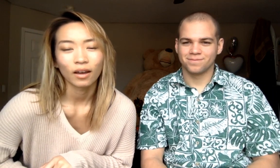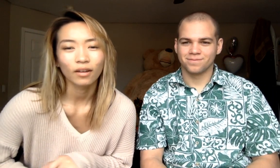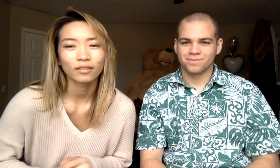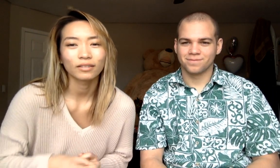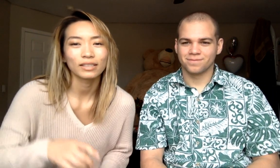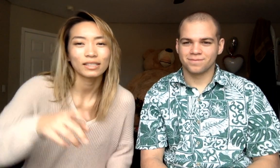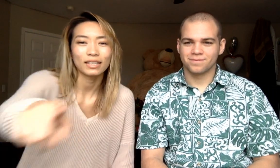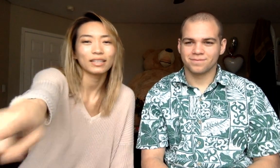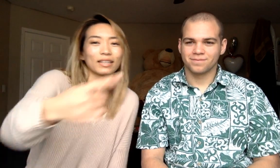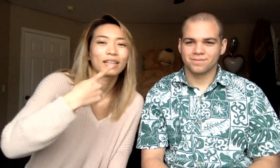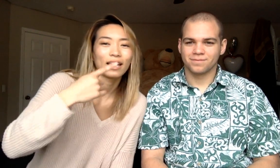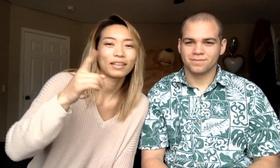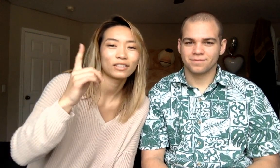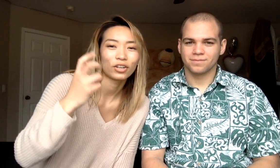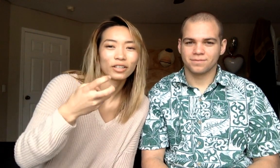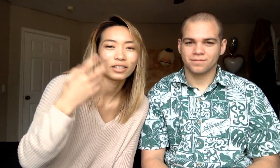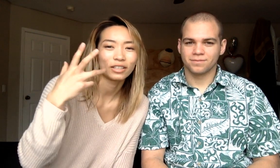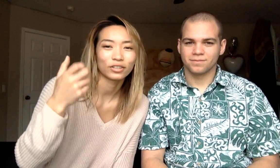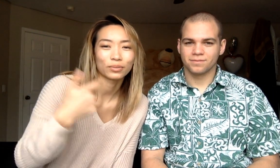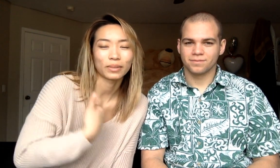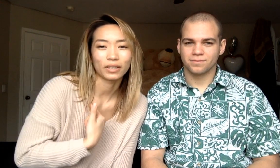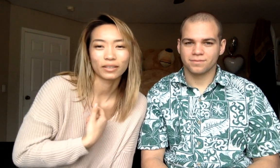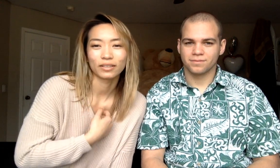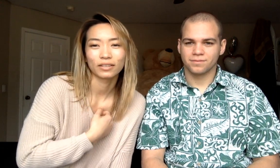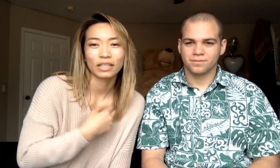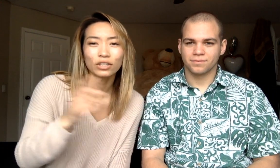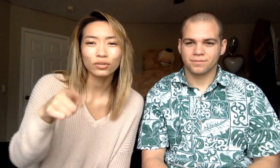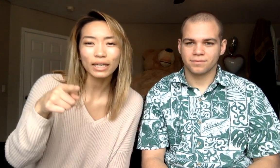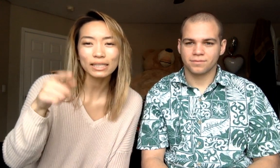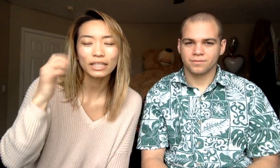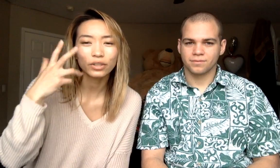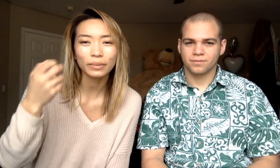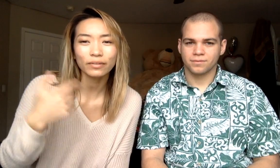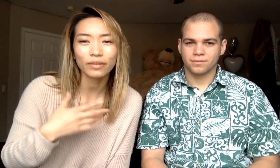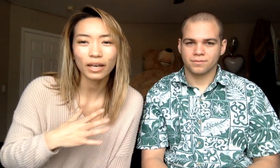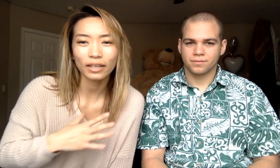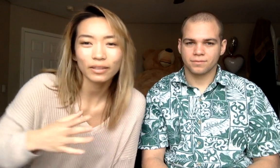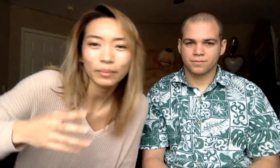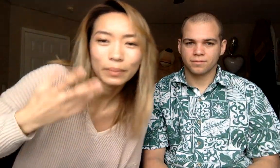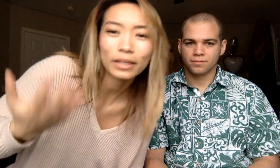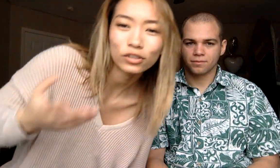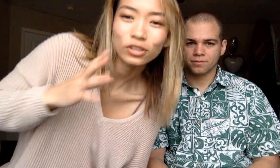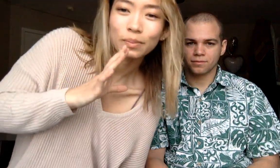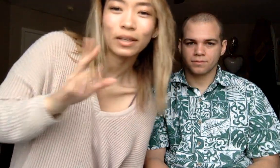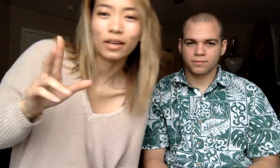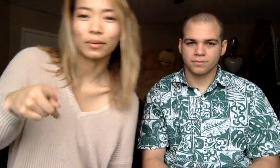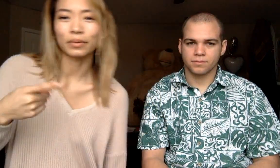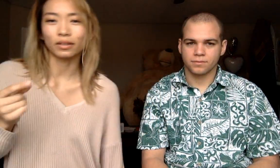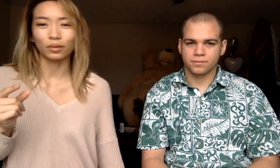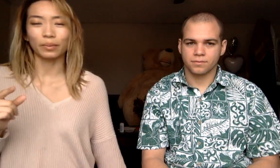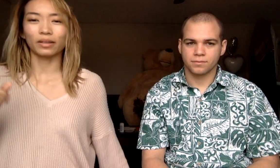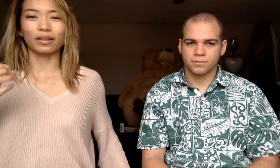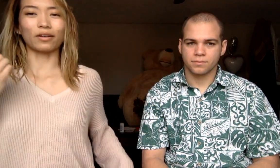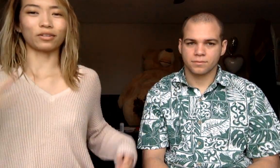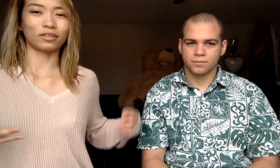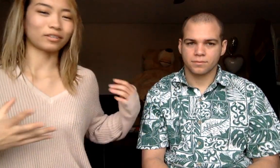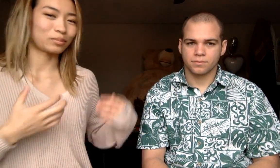Oh, he's saying that it's hard to hear me. Can you guys hear me fine? Maybe I should speak up a little bit louder. I'm